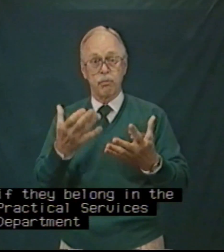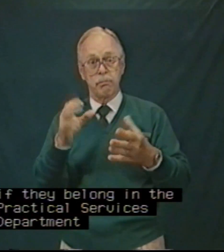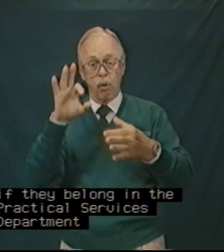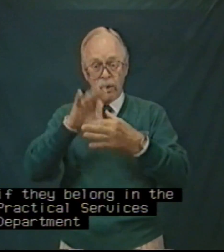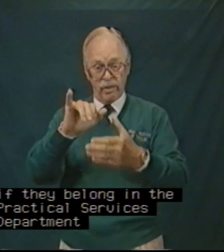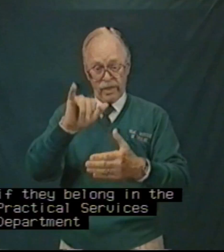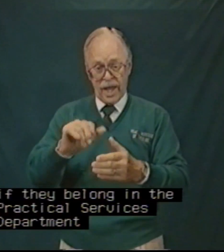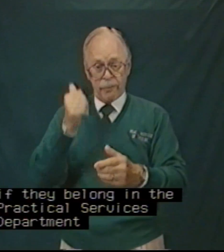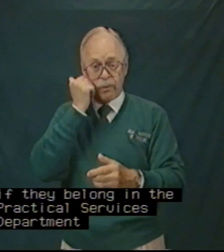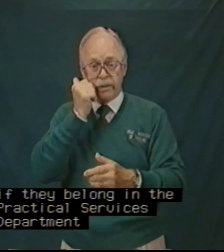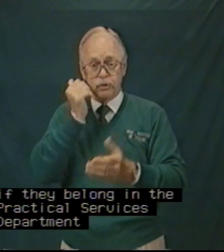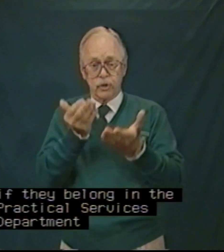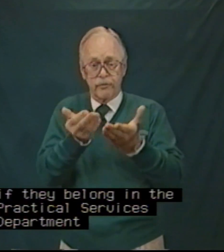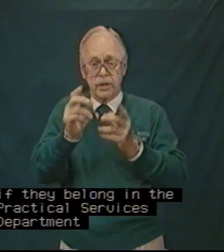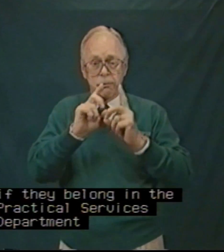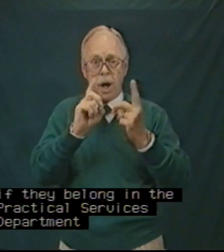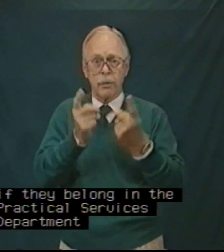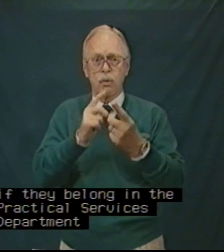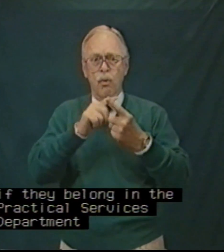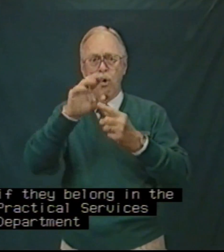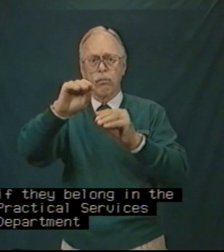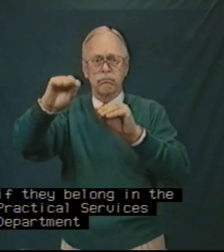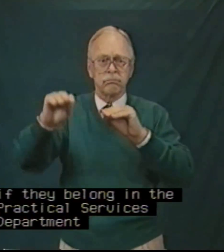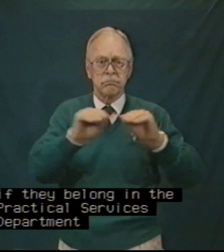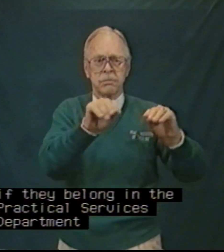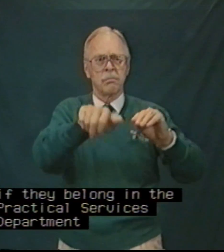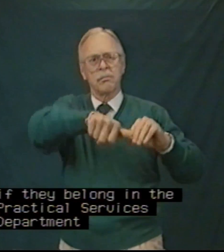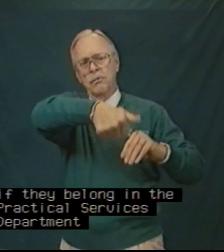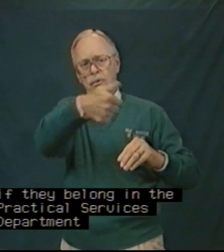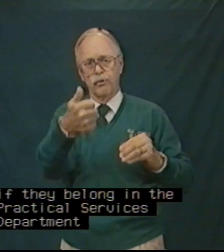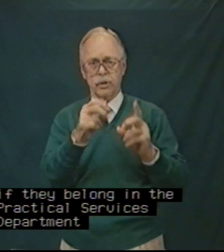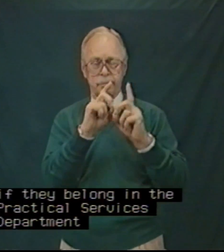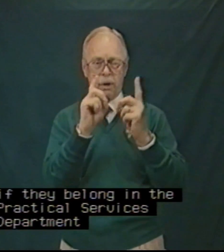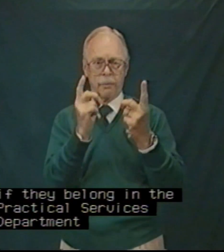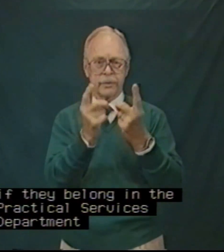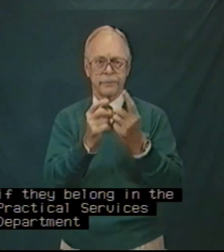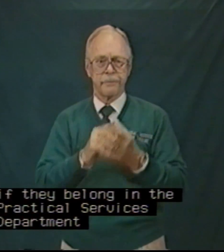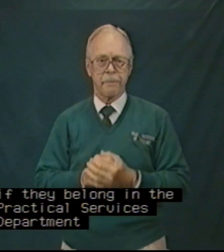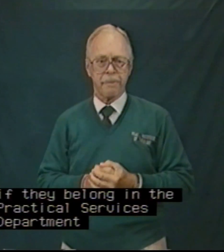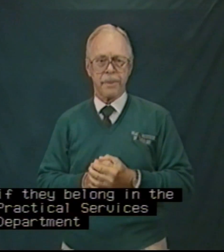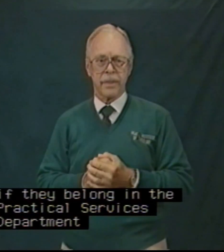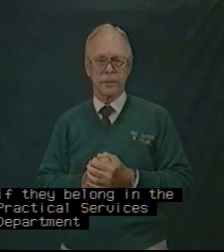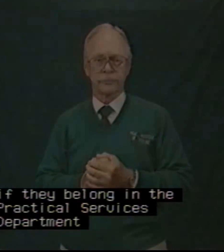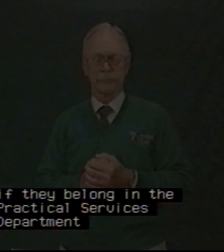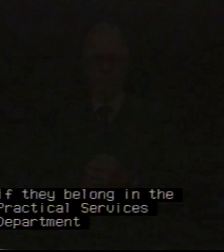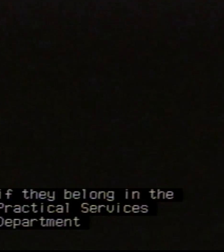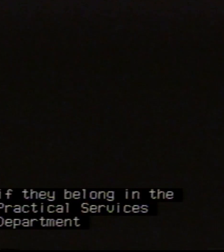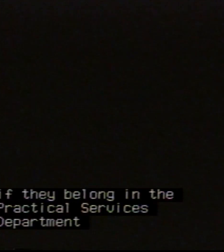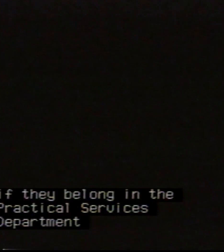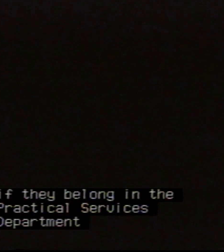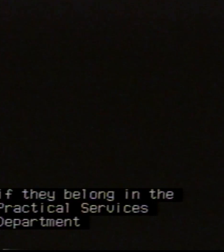your congregation can decide if they belong in the Practical Services Department or move them.